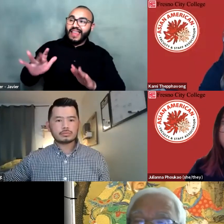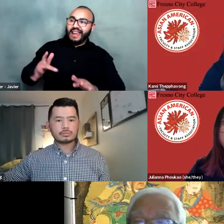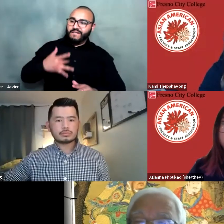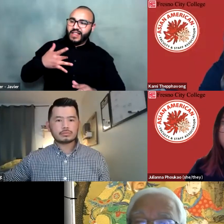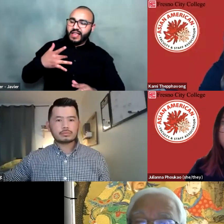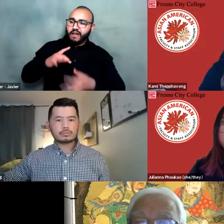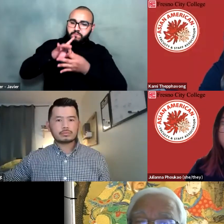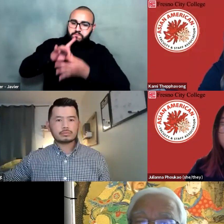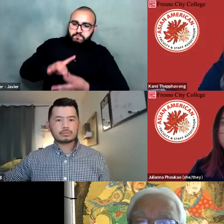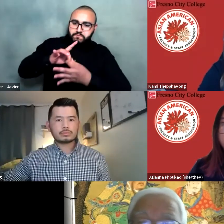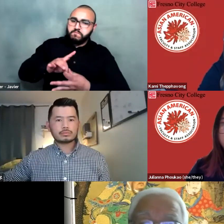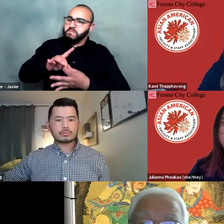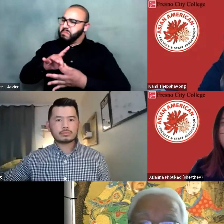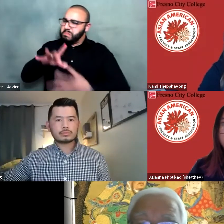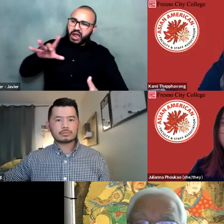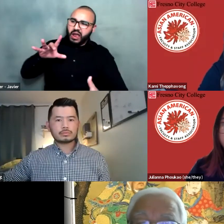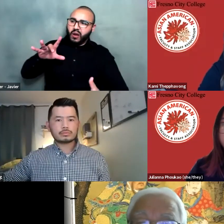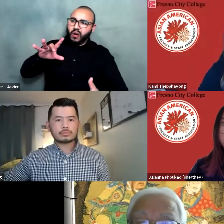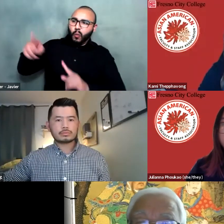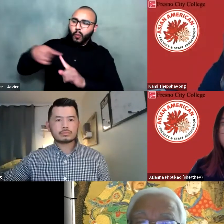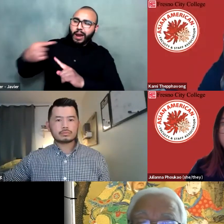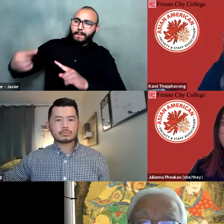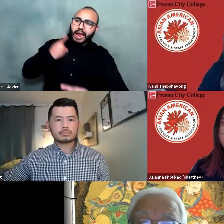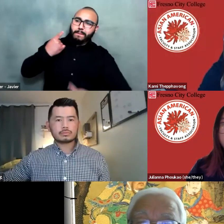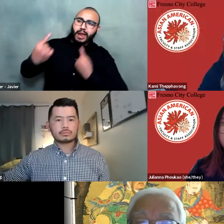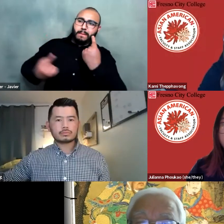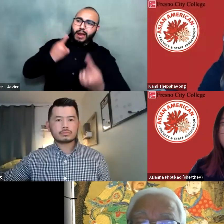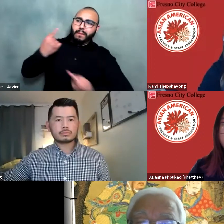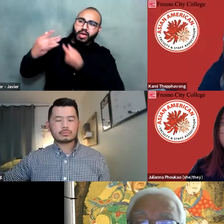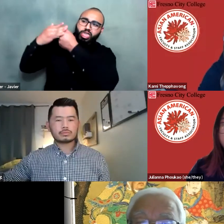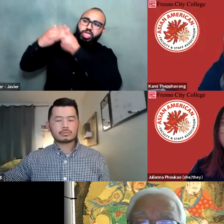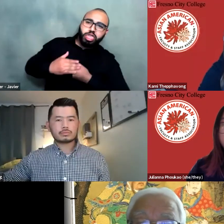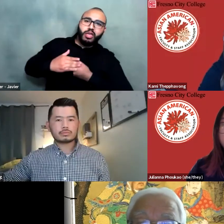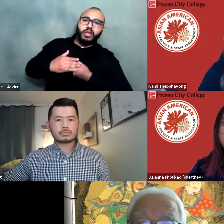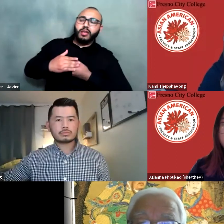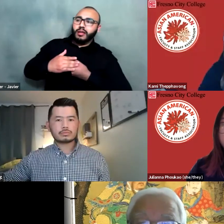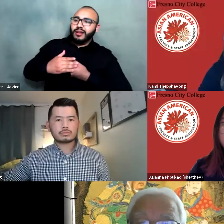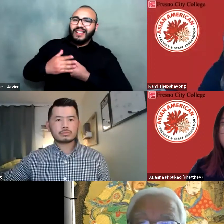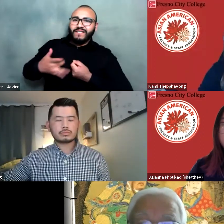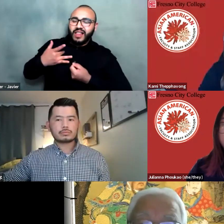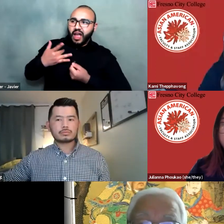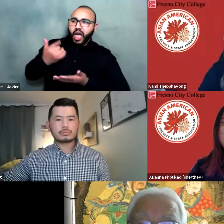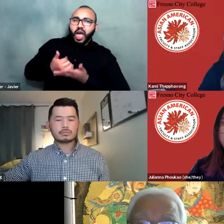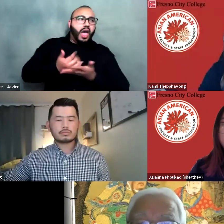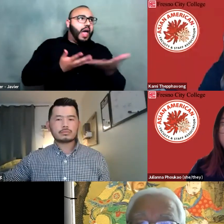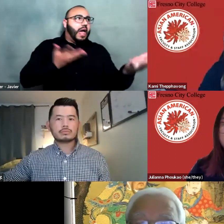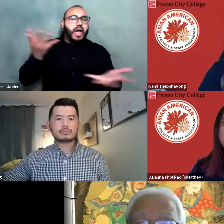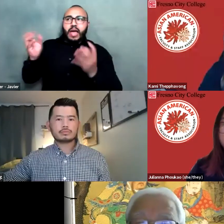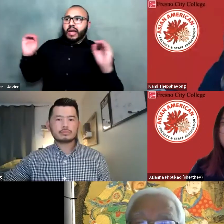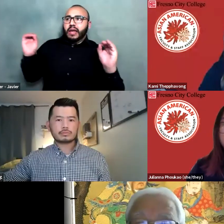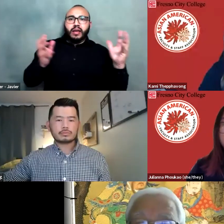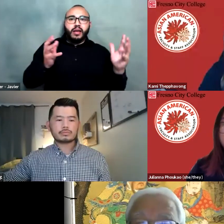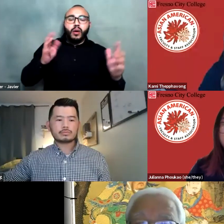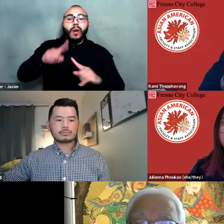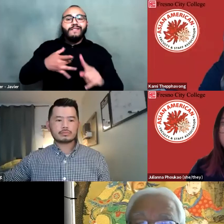acts of violence and racial slurs, on top of that is a sense of helplessness when they may feel that their voice may not be